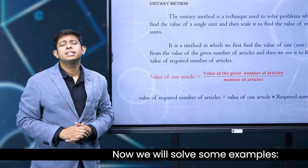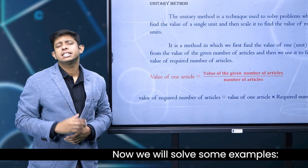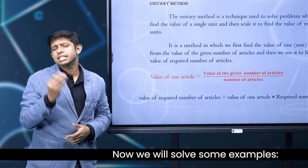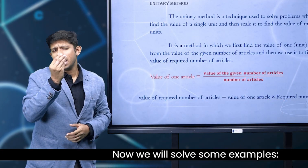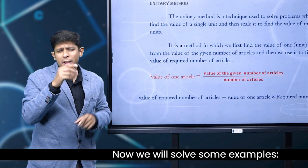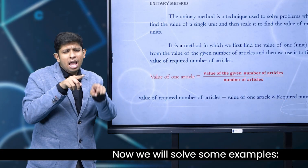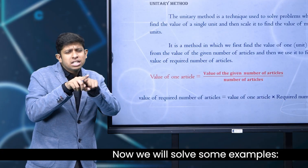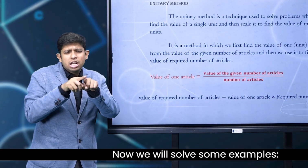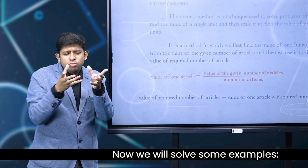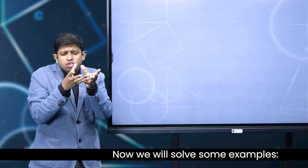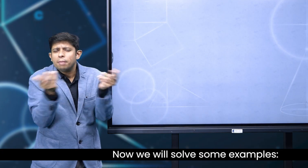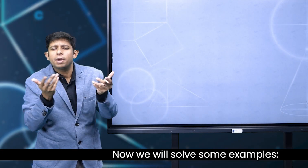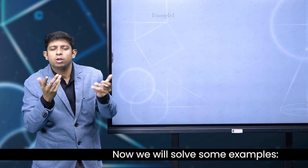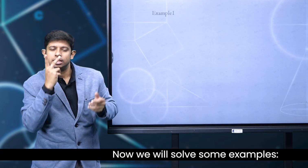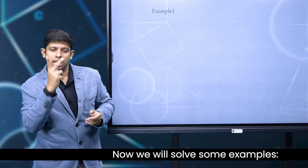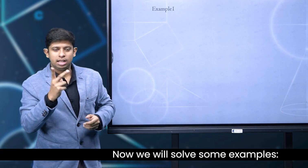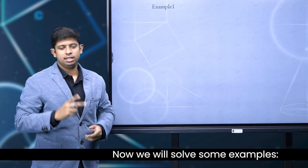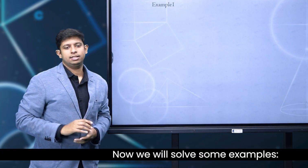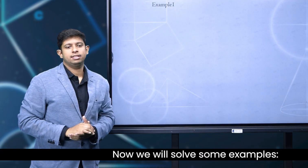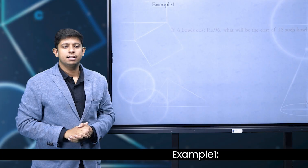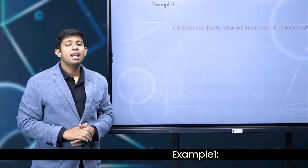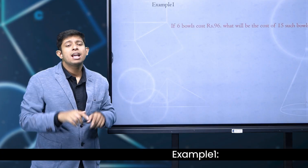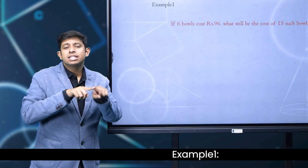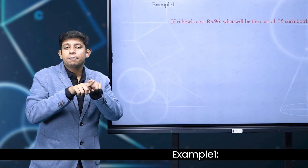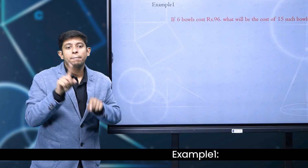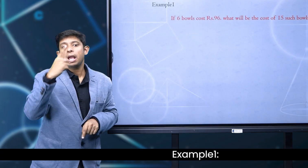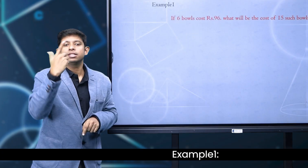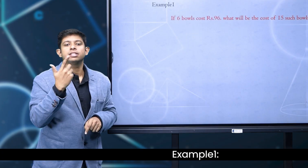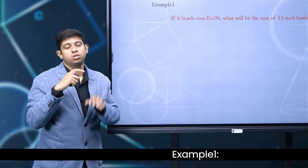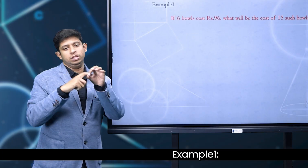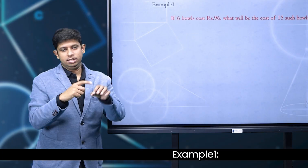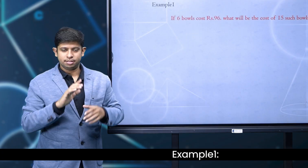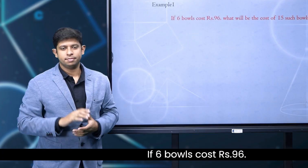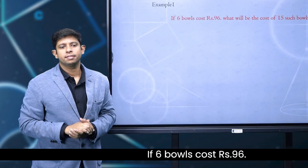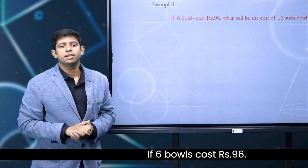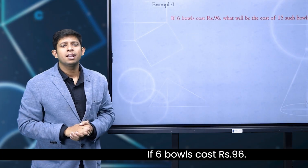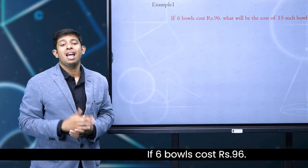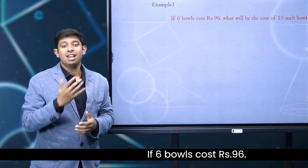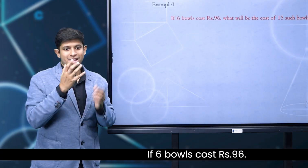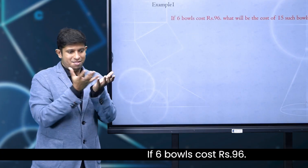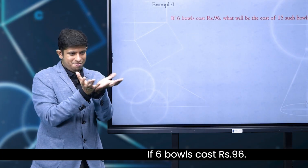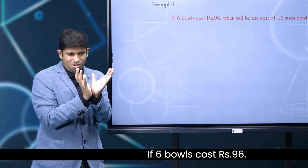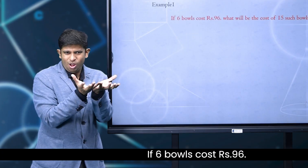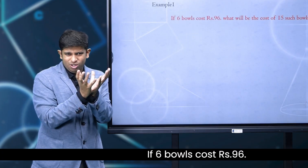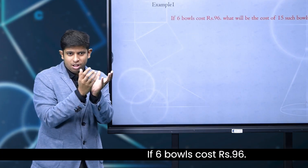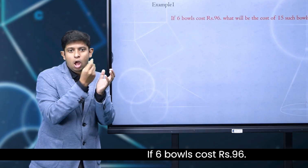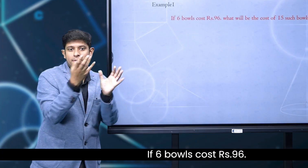Now we will solve some examples. Example 1. If 6 bowls cost